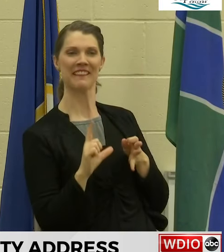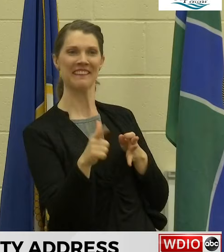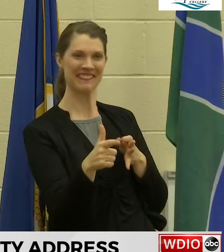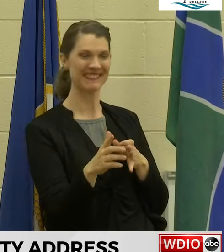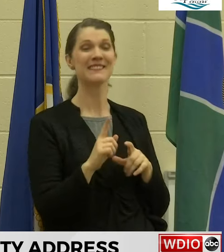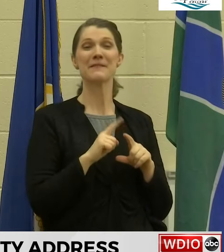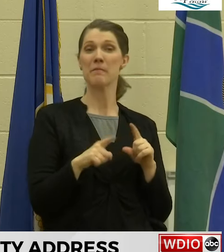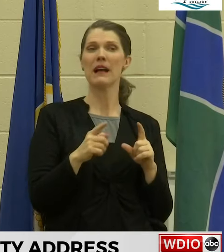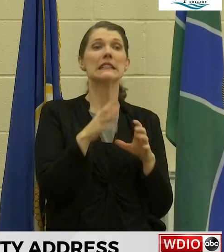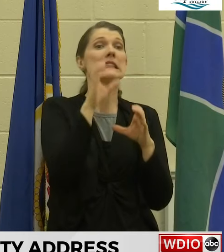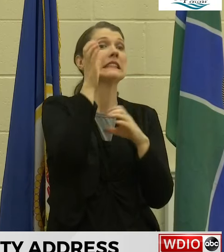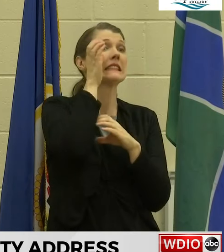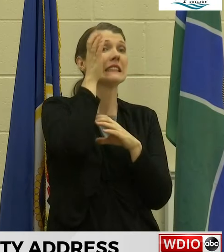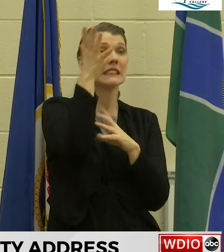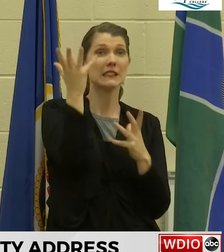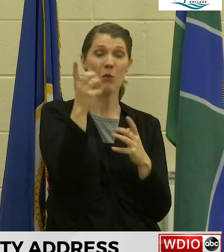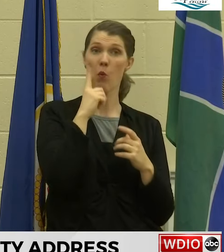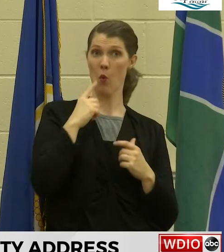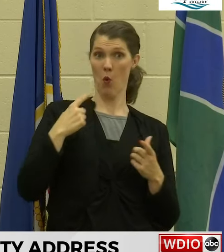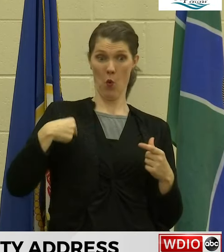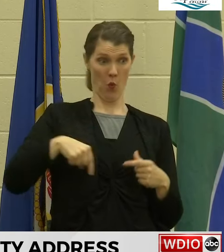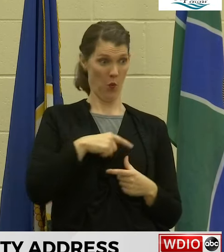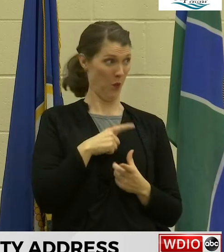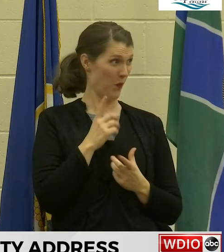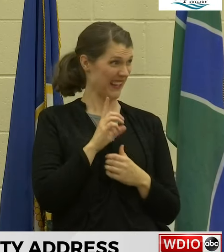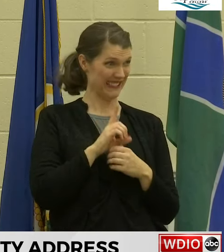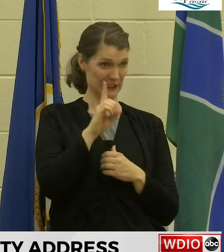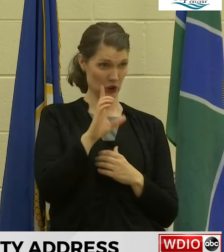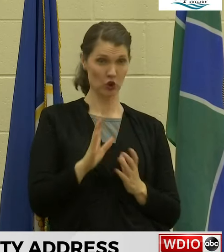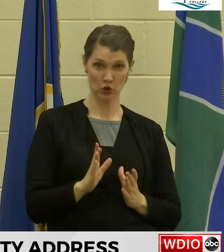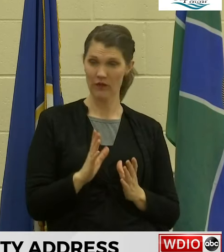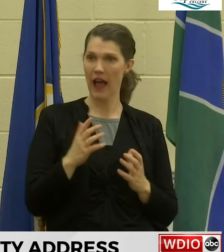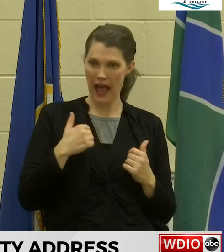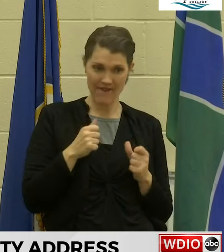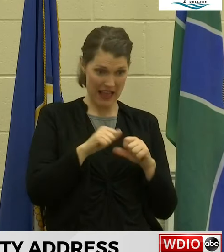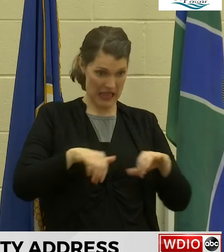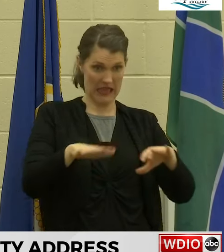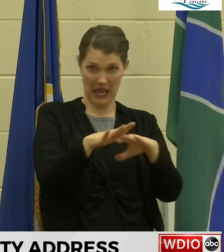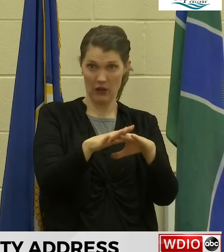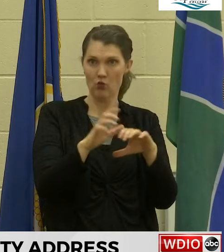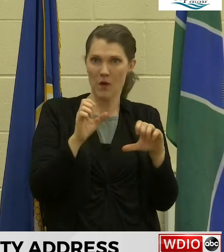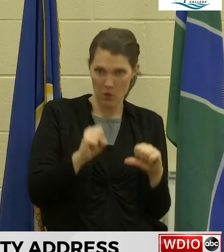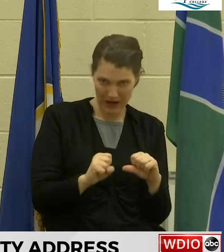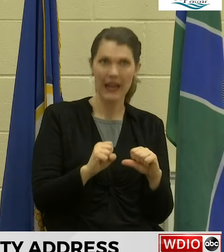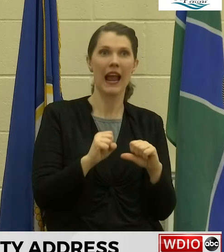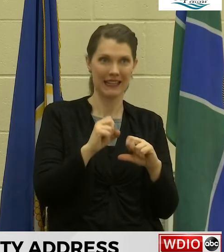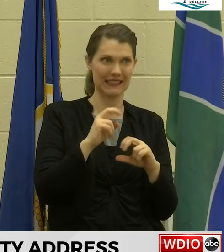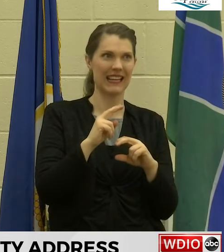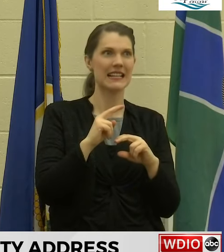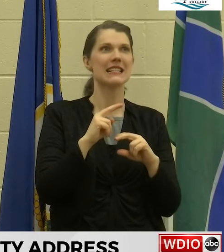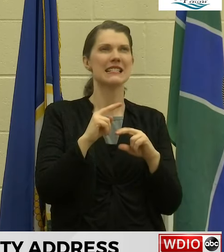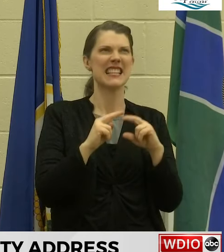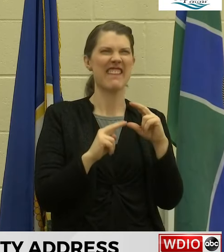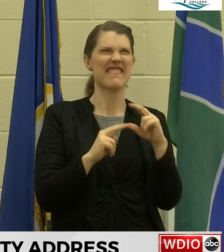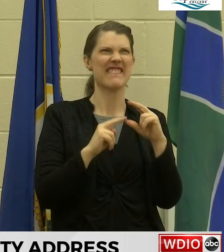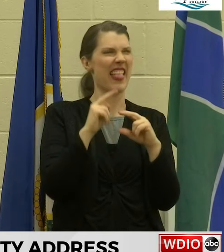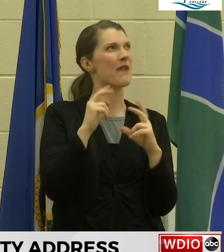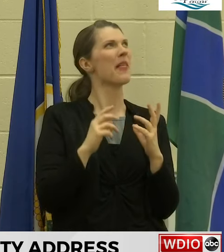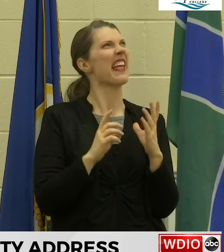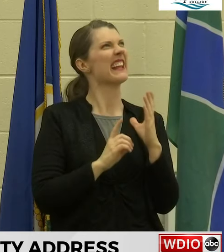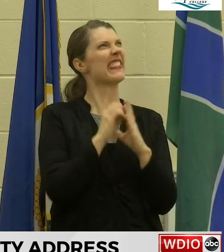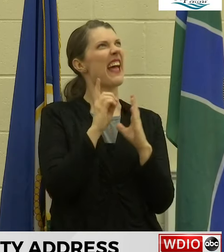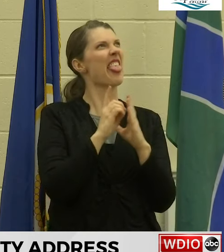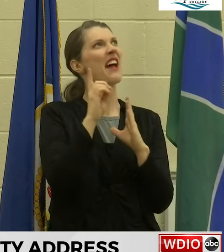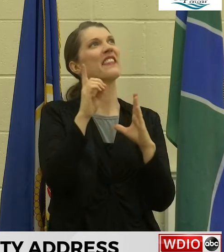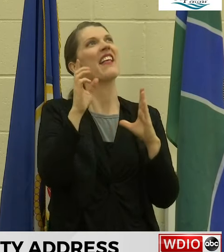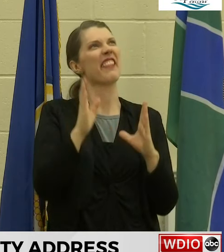very simple. The city has developable land. I'm going to say that again. The city